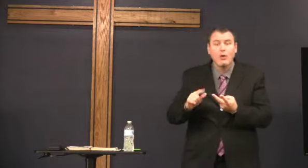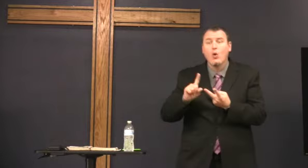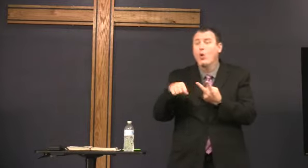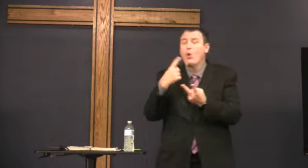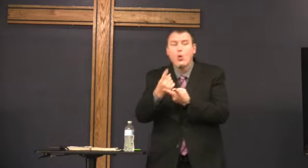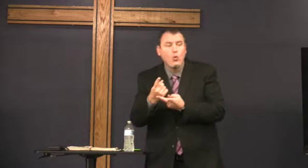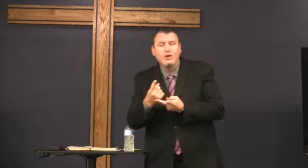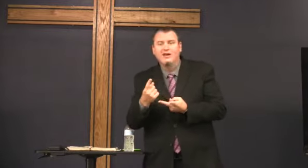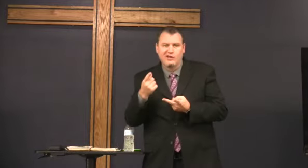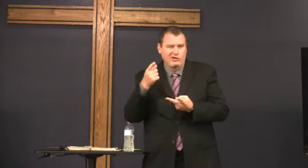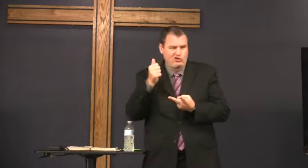time,